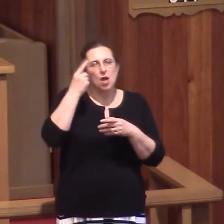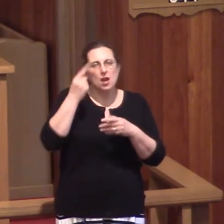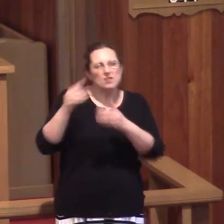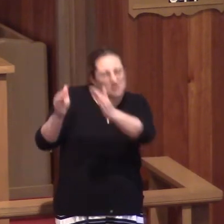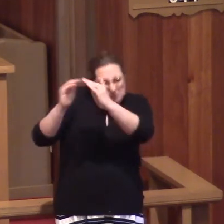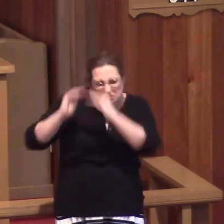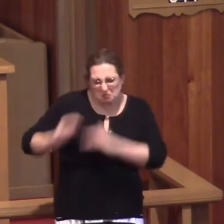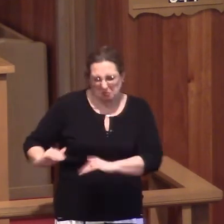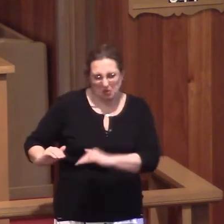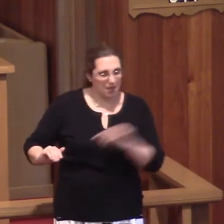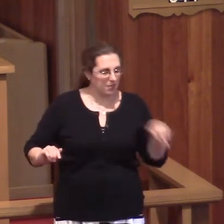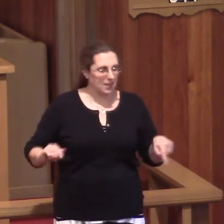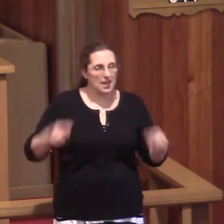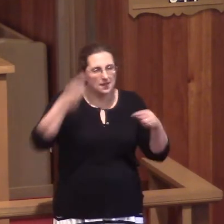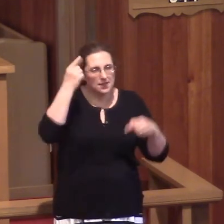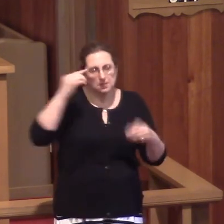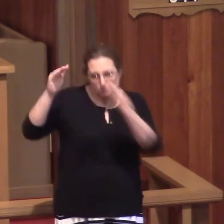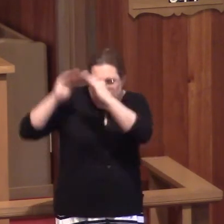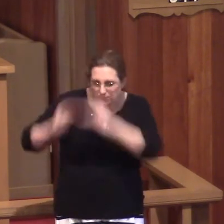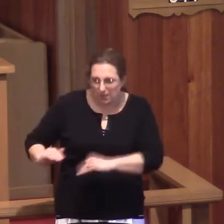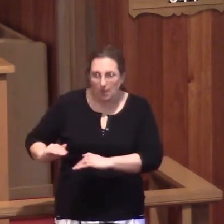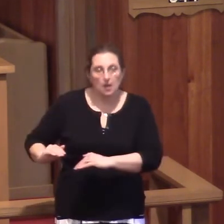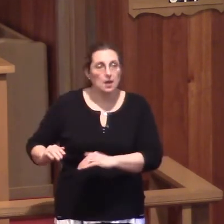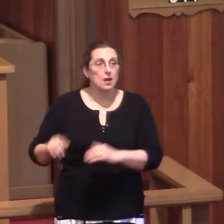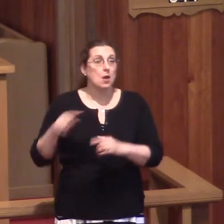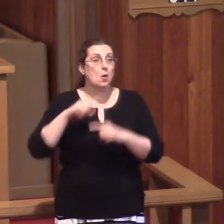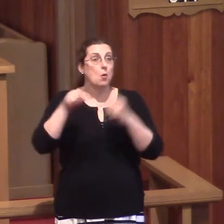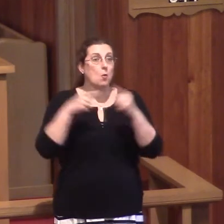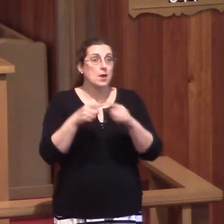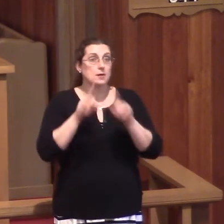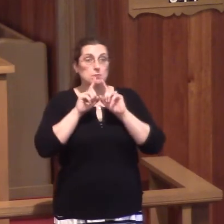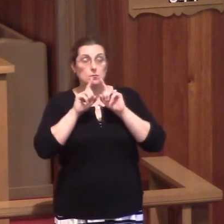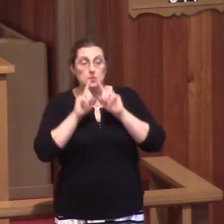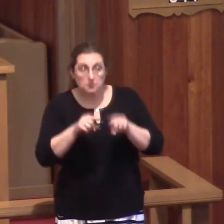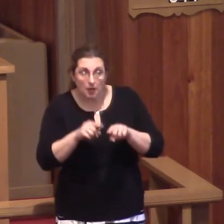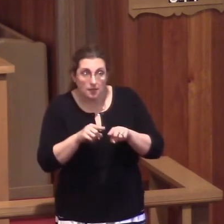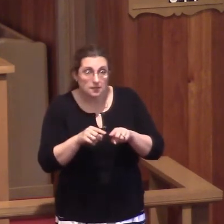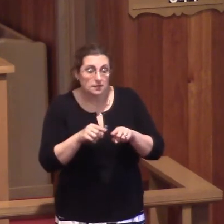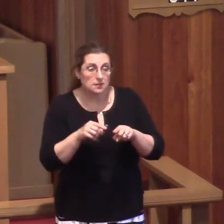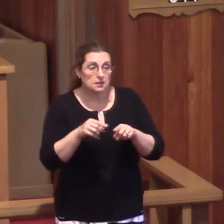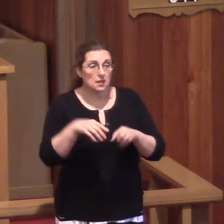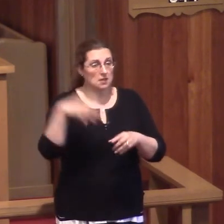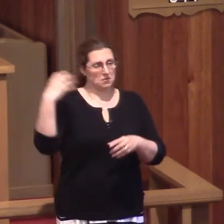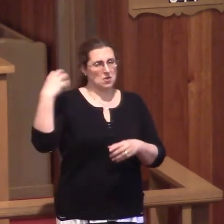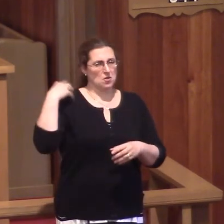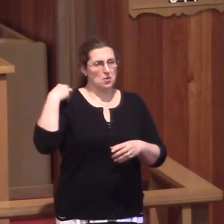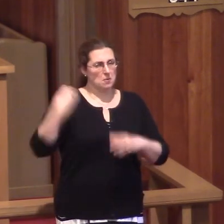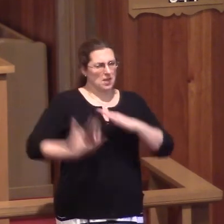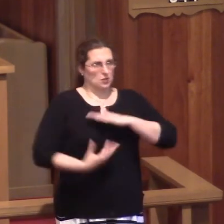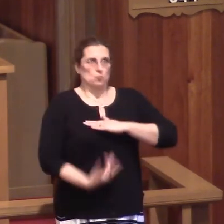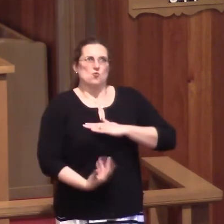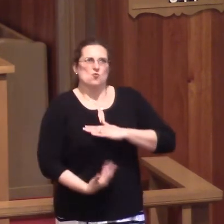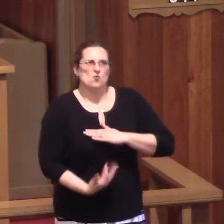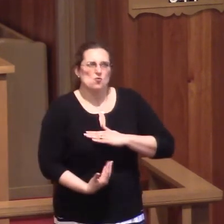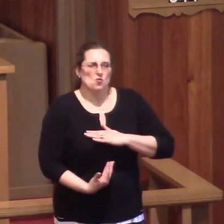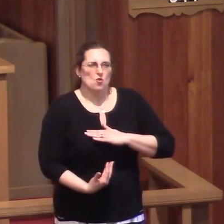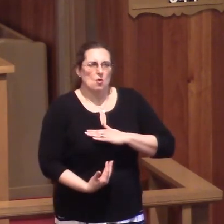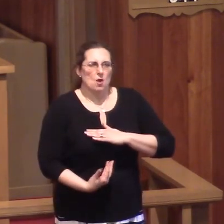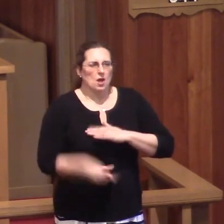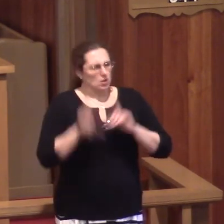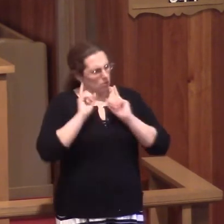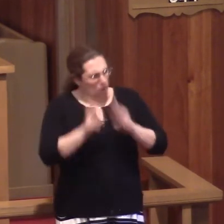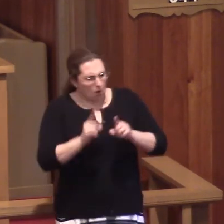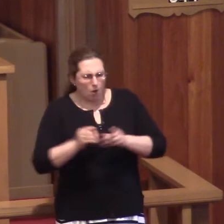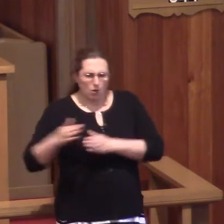Once the responses Were reported To the master He was angry And told his servant Go out quickly Into the streets And lanes